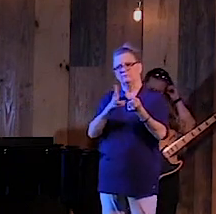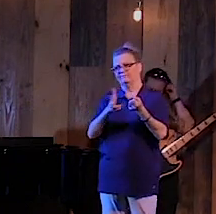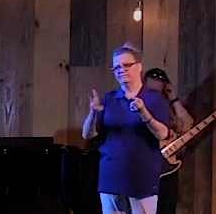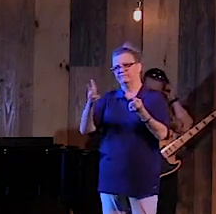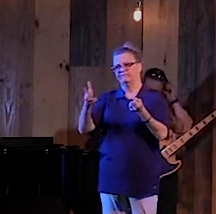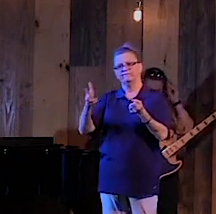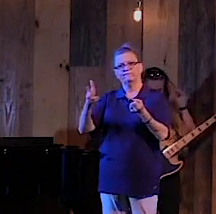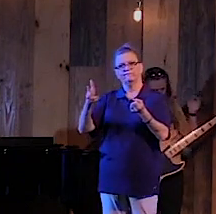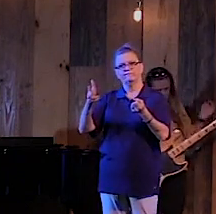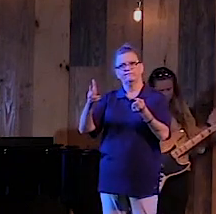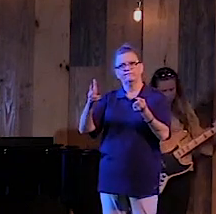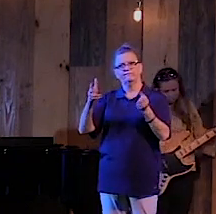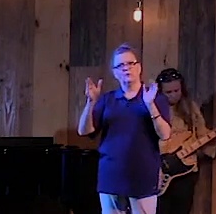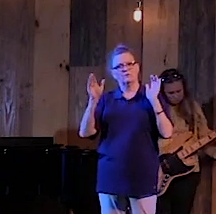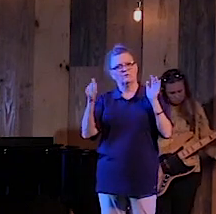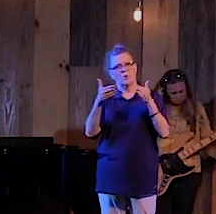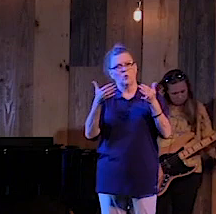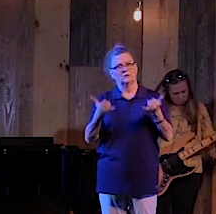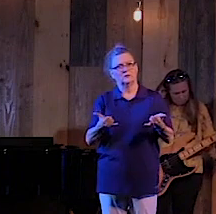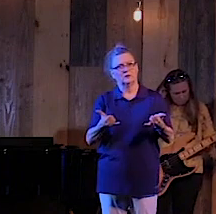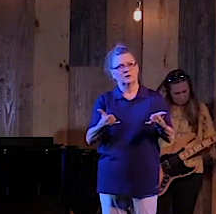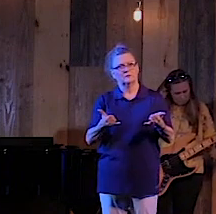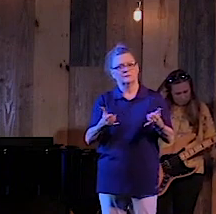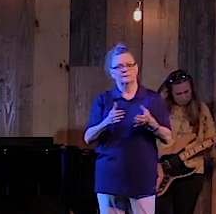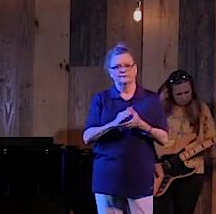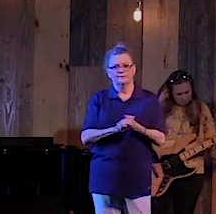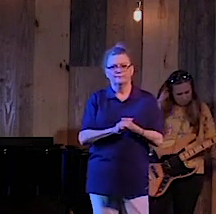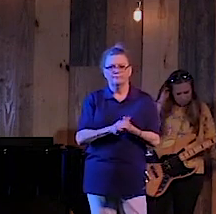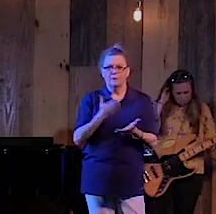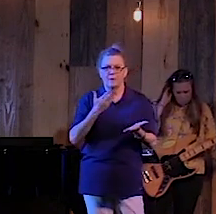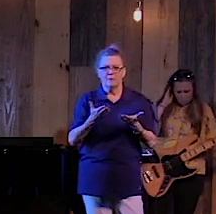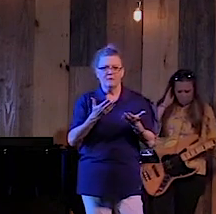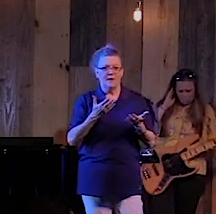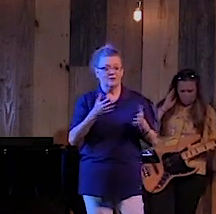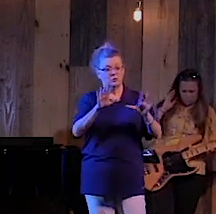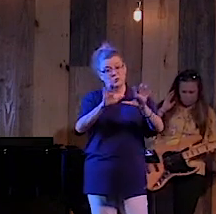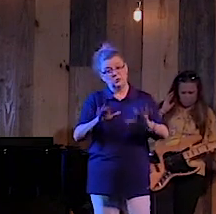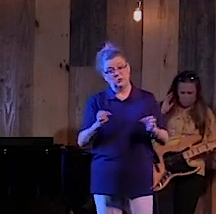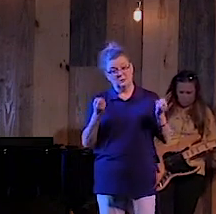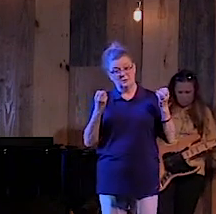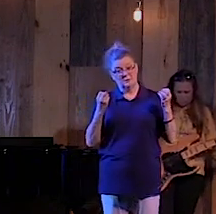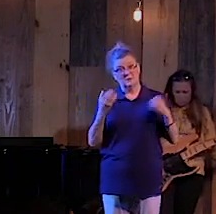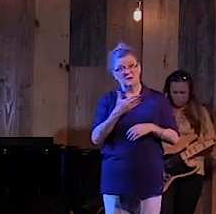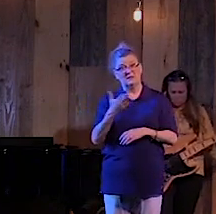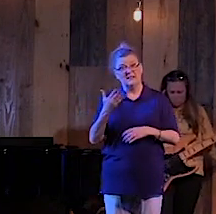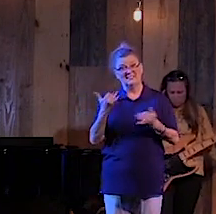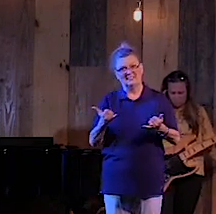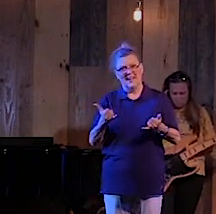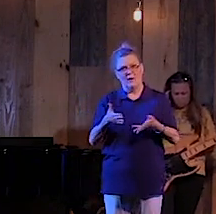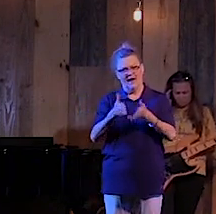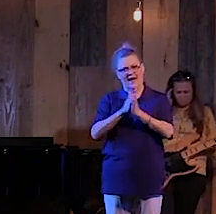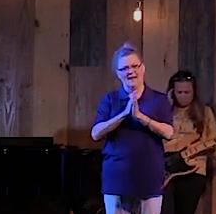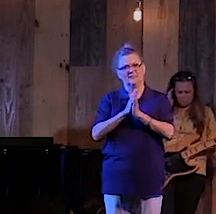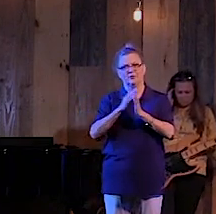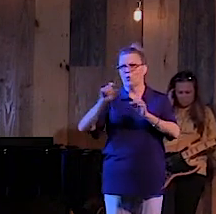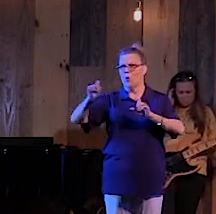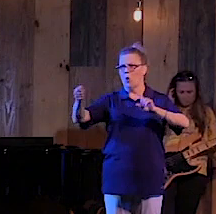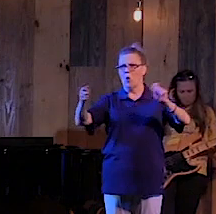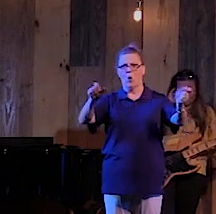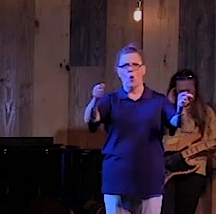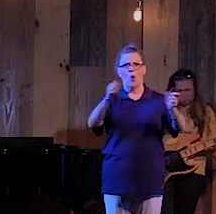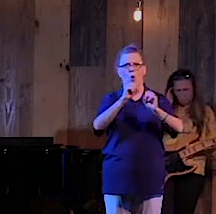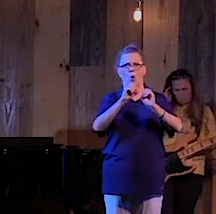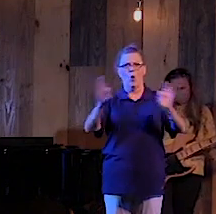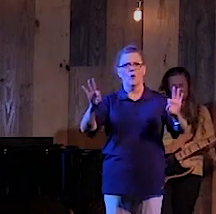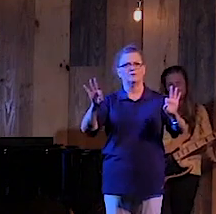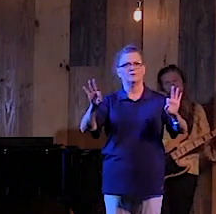and focus in. Maybe right now you were doing multiple things while listening to this message. Now I ask you to turn off everything and to pay attention